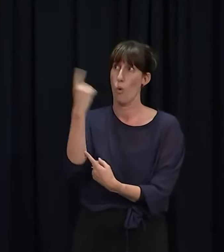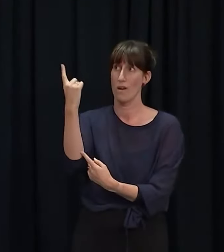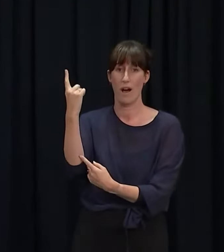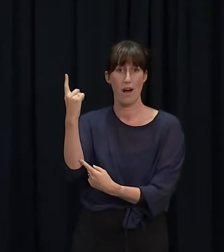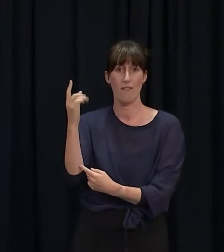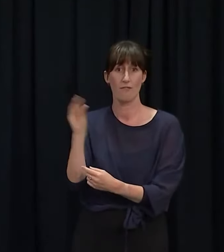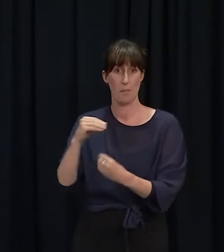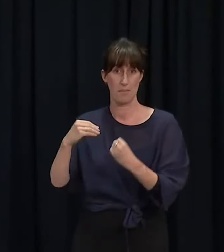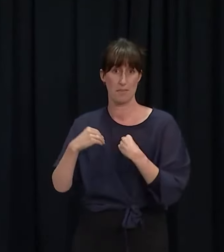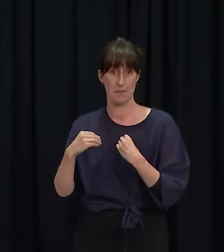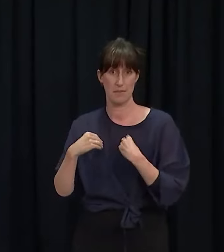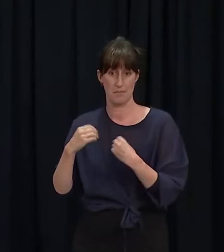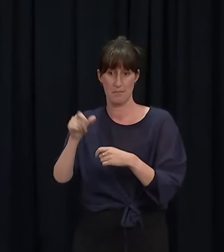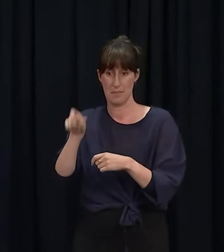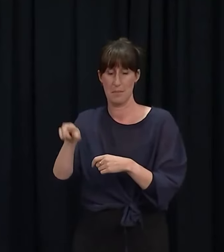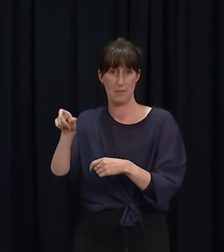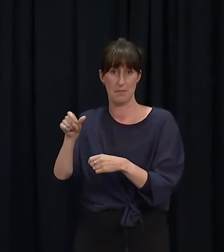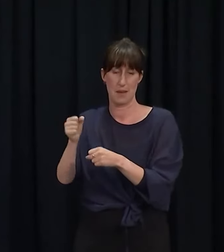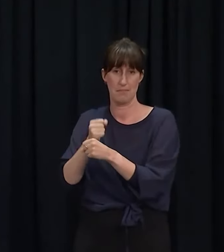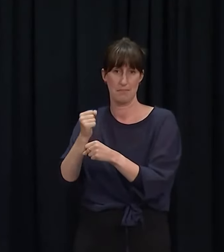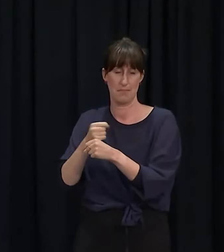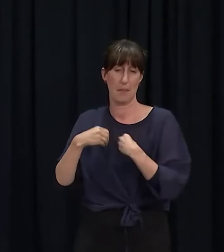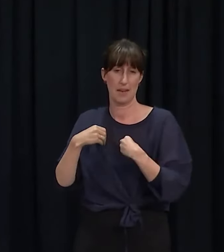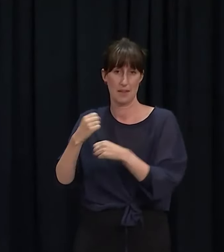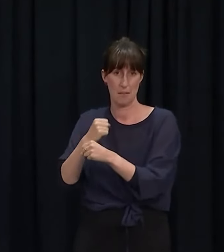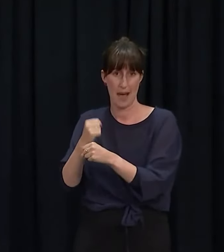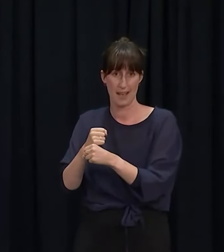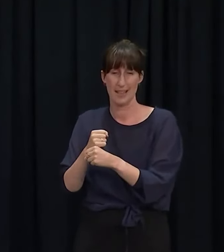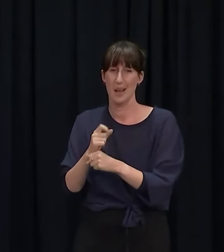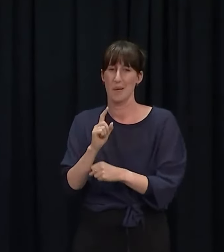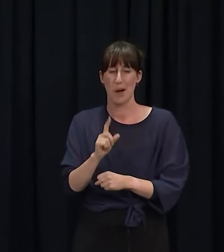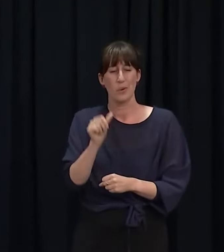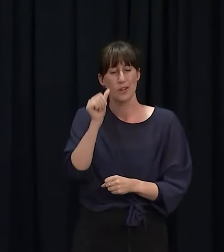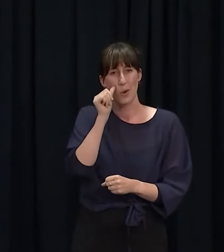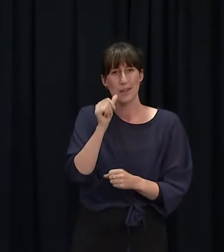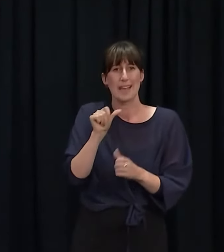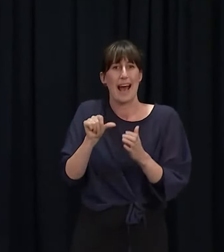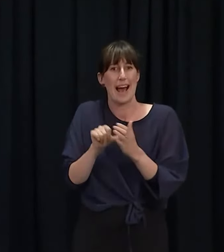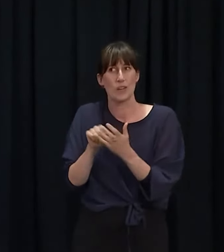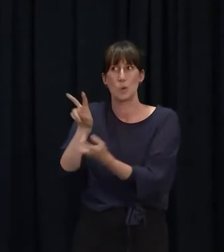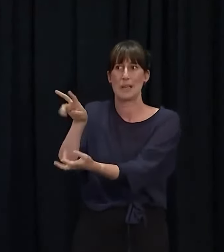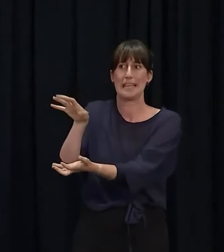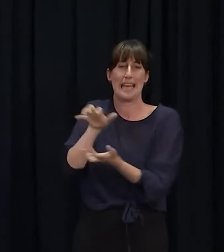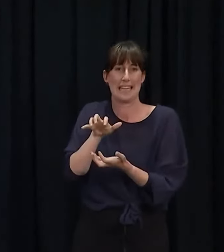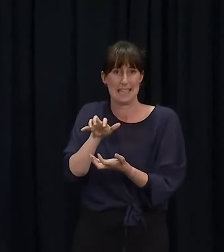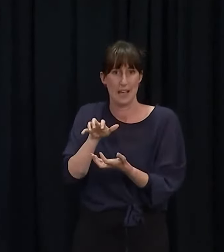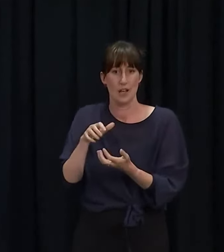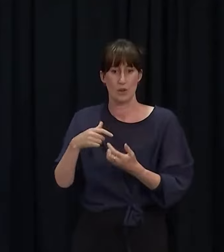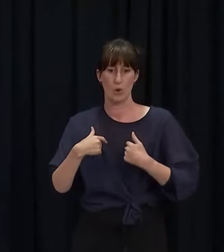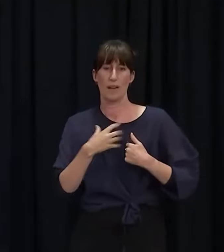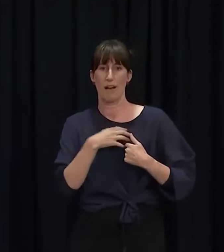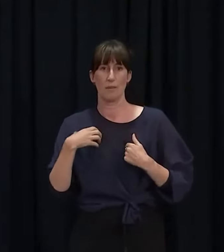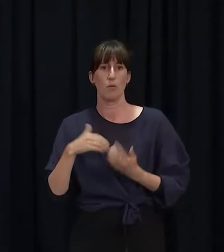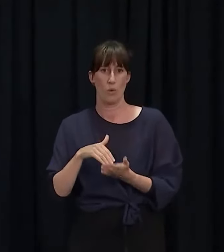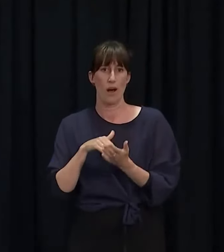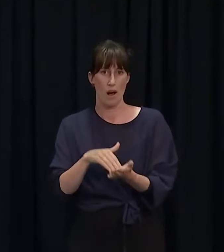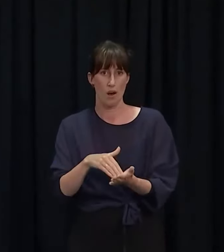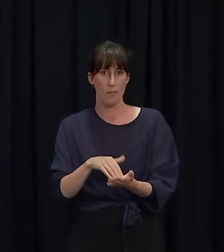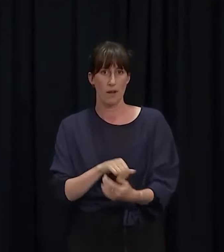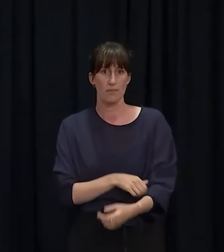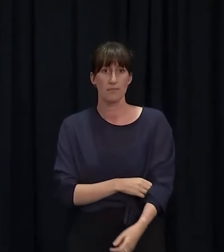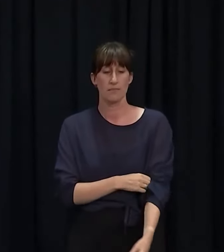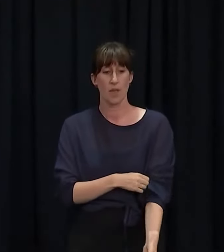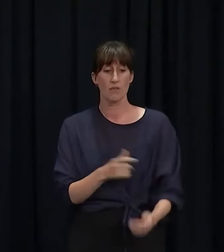manufacturers, we know that it is difficult for many to secure that supply. So whilst we, for critical workforces,